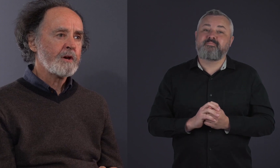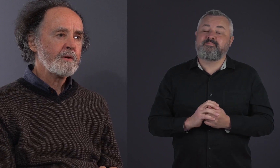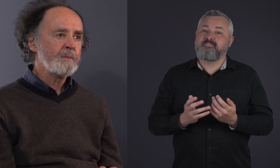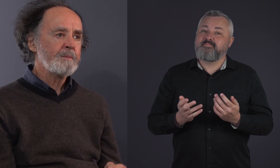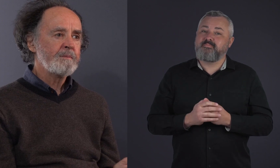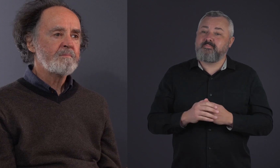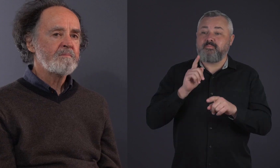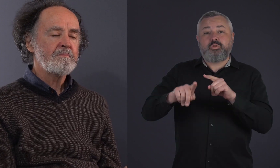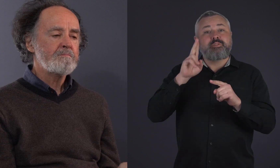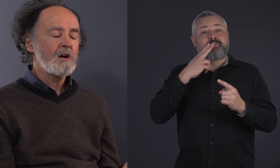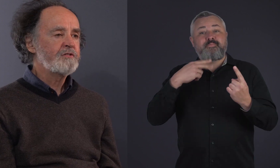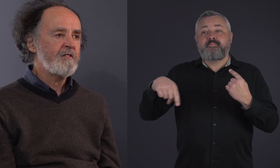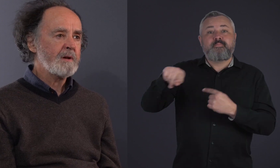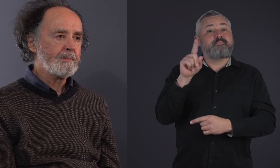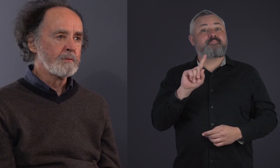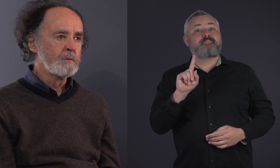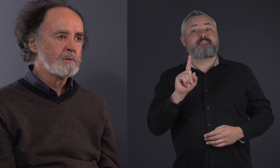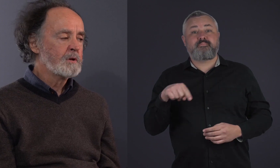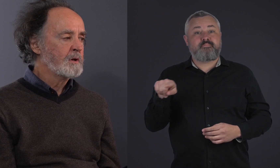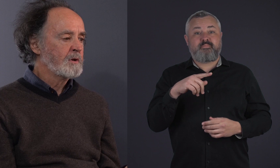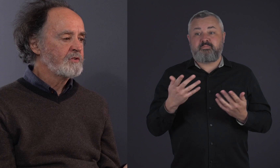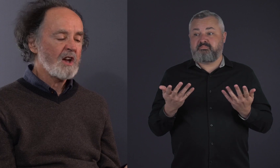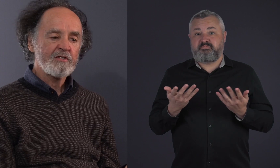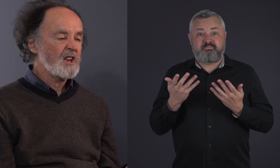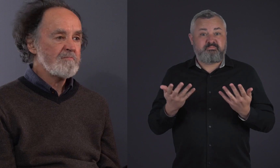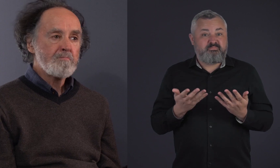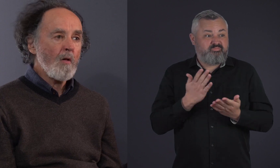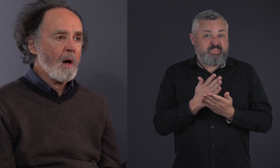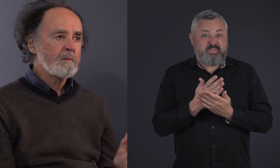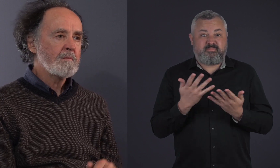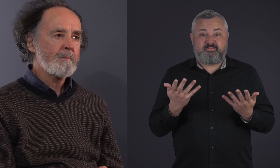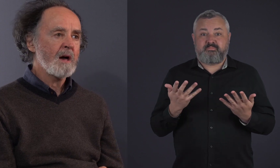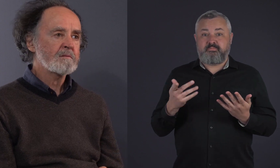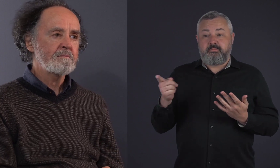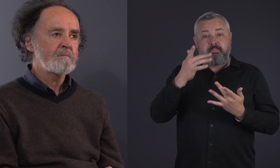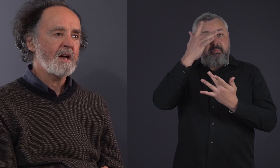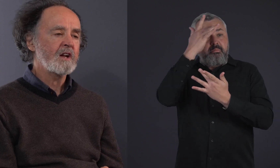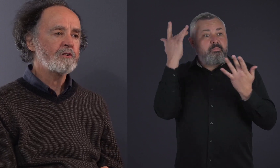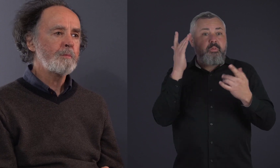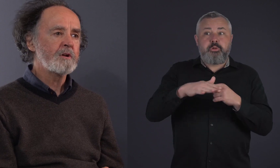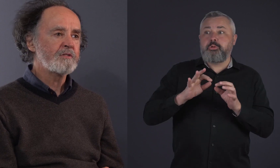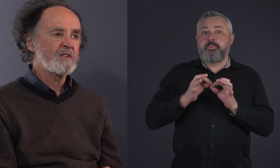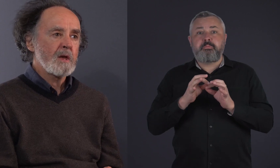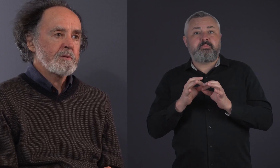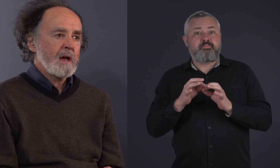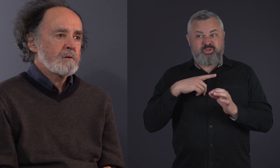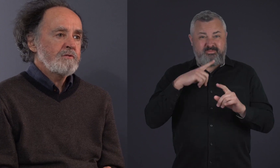So most deaf people just didn't bother about having interpreters because they couldn't